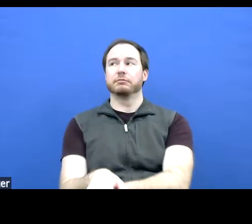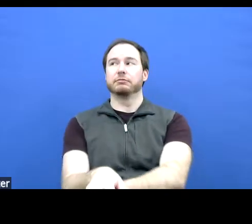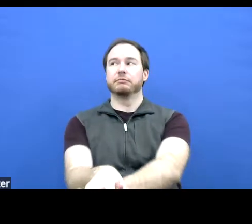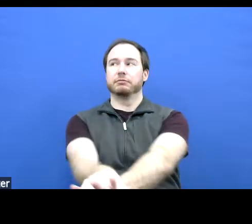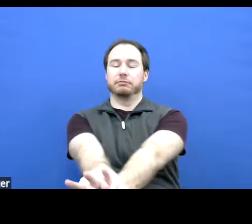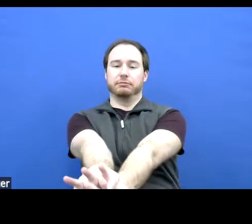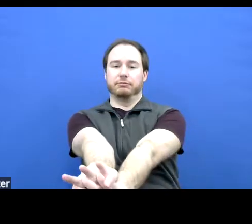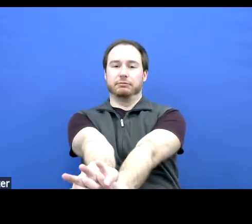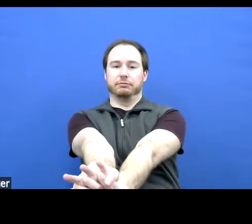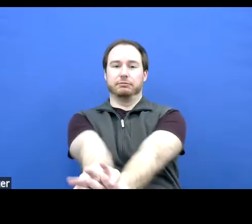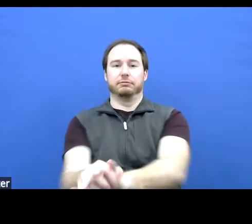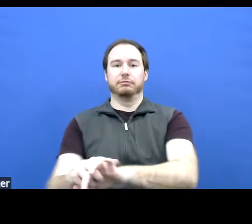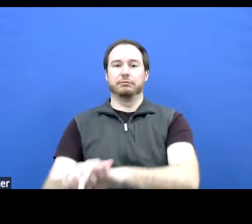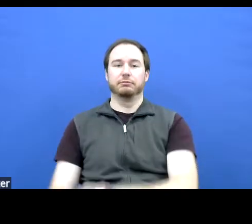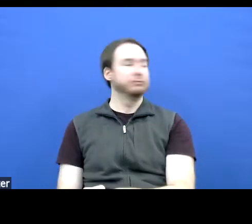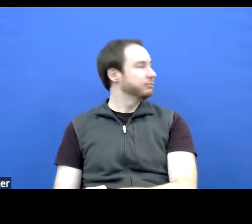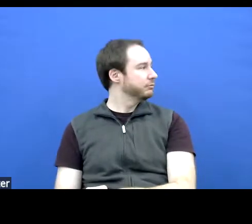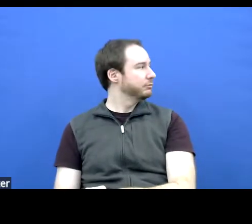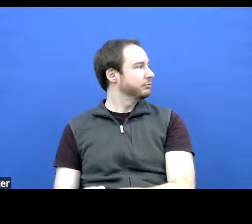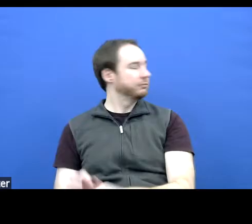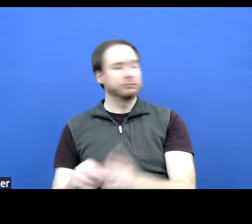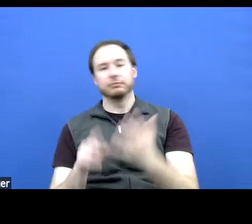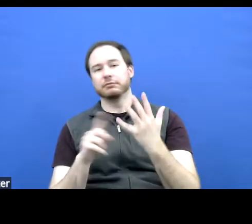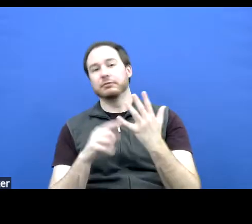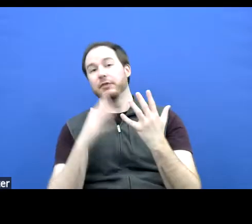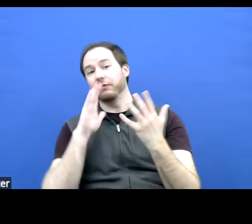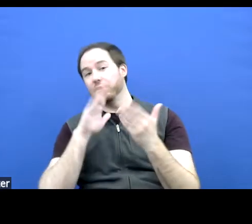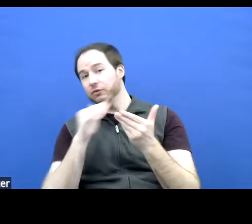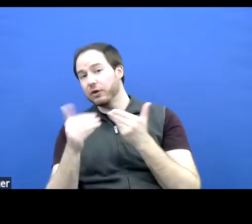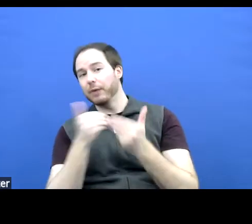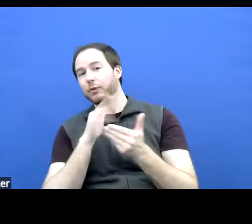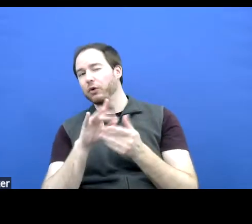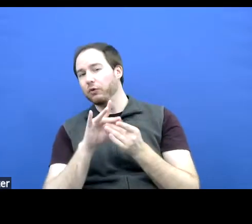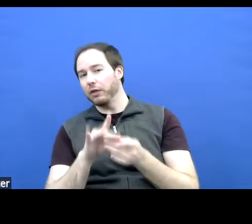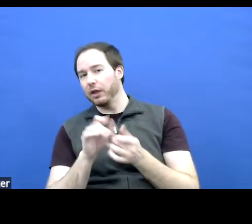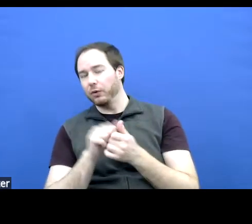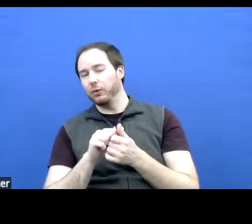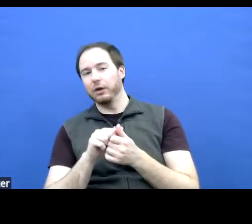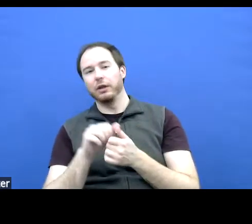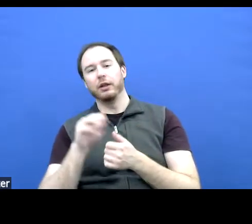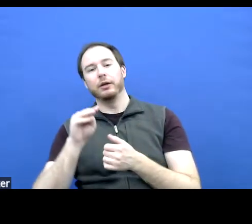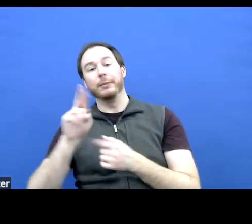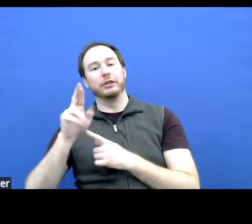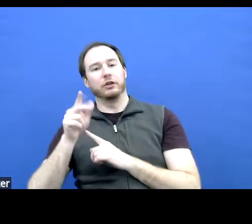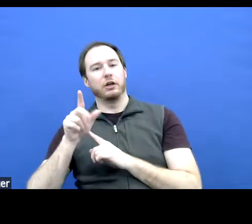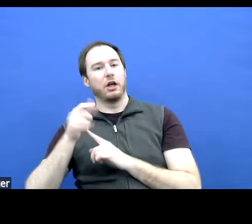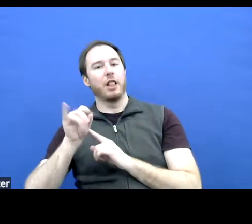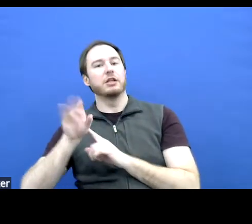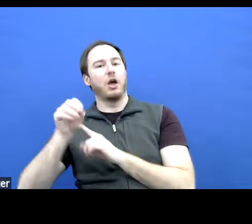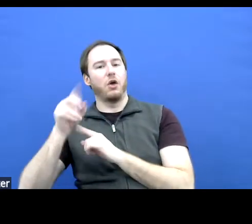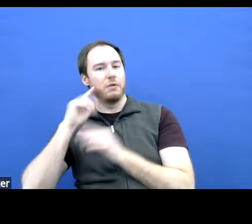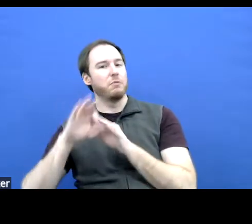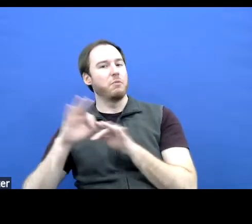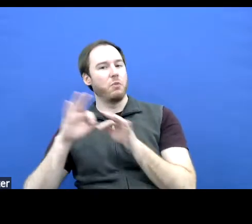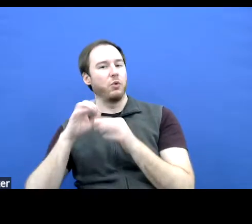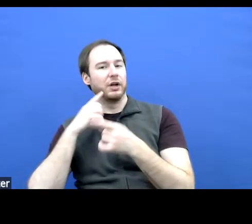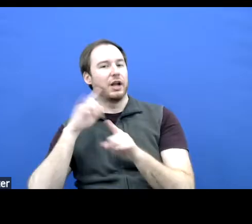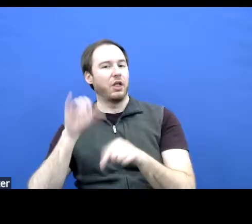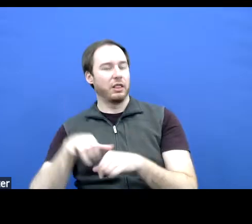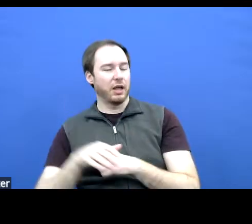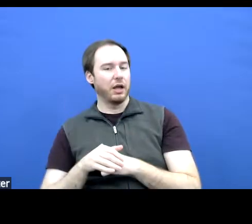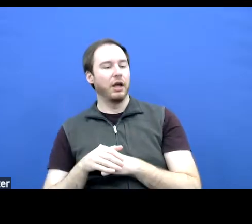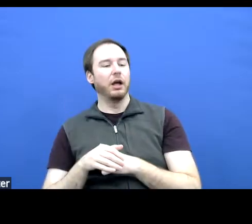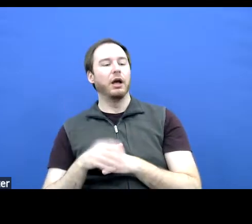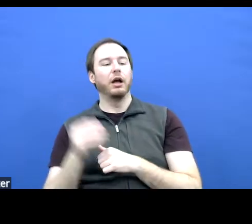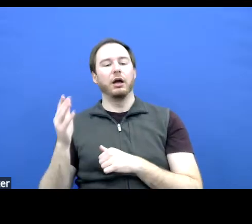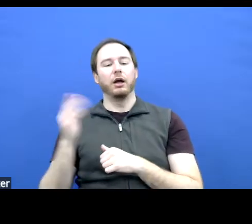Thanks. chomping at the bit. Yes. First, thanks, Steve, for the transparency on your relationship with Mr. Galasano. I think that was important. I